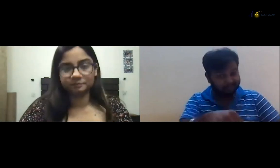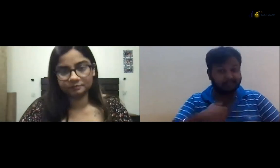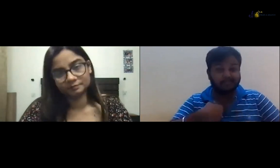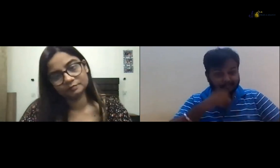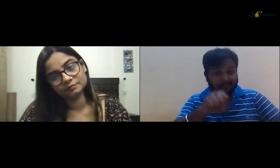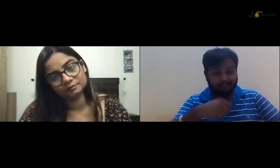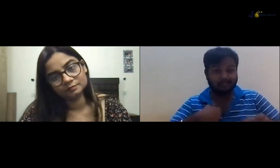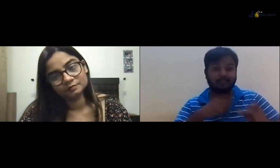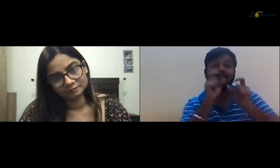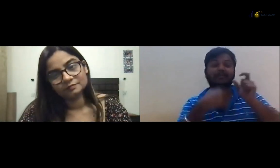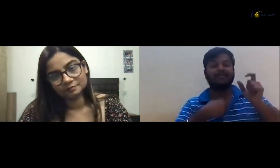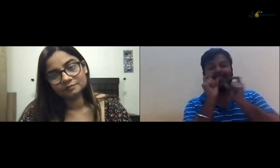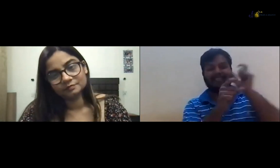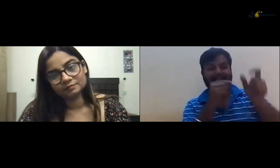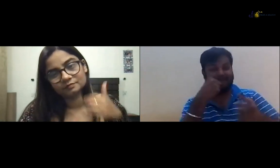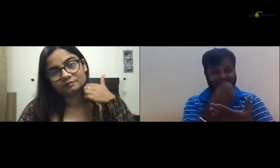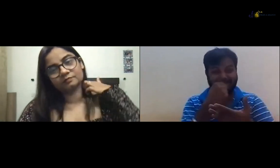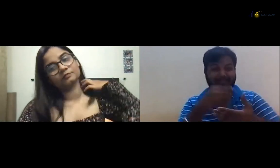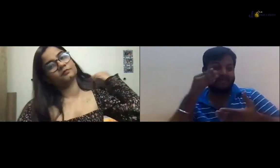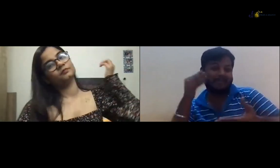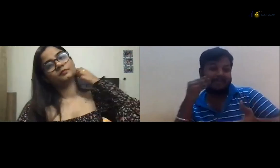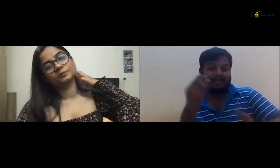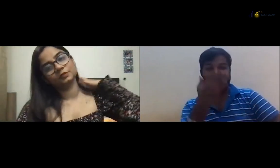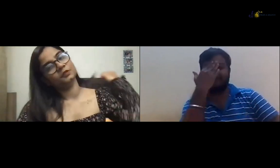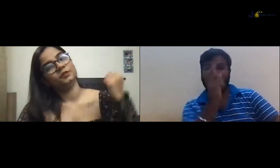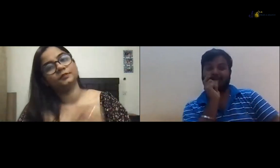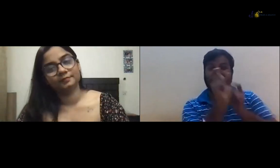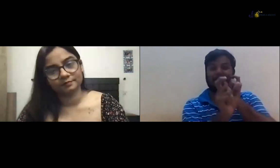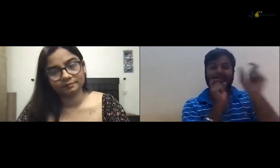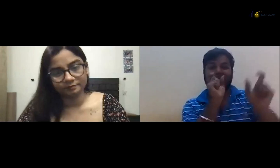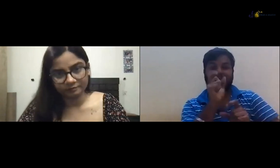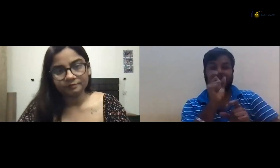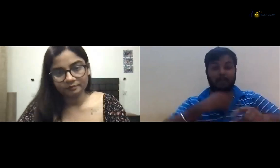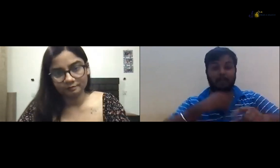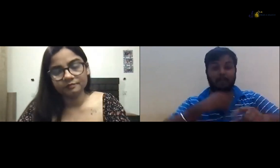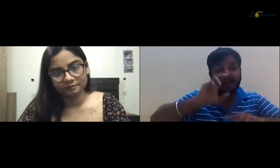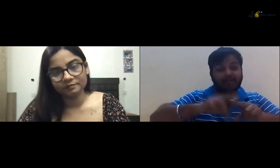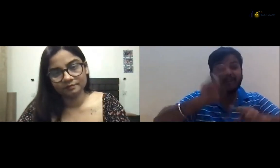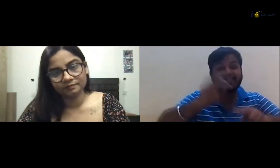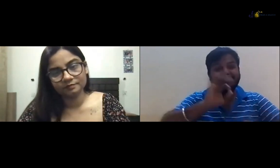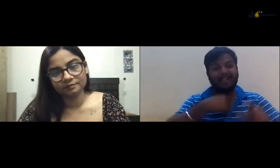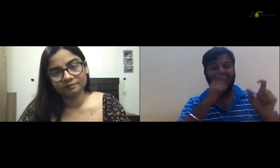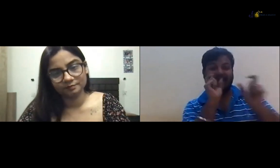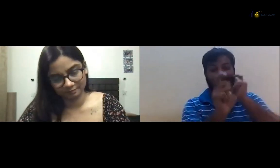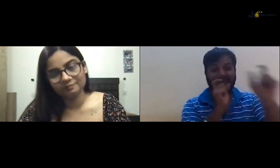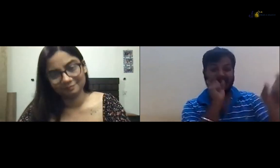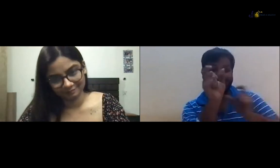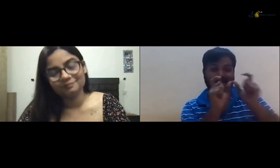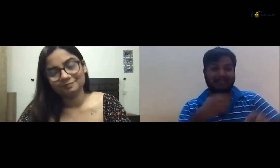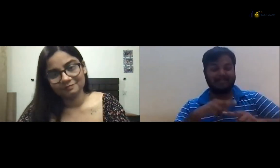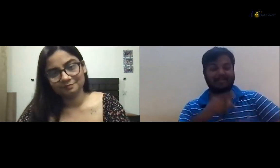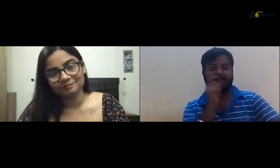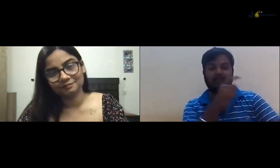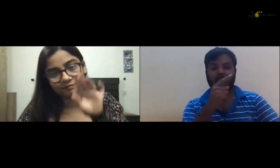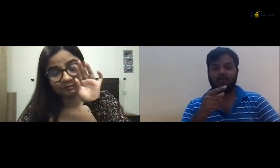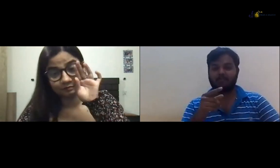You commented? Yes, I commented. I commented her that you have applied a makeup and you are wearing high heels in